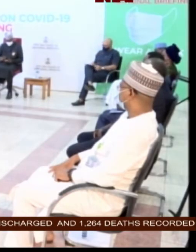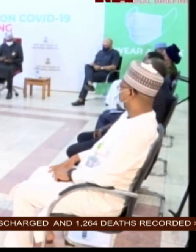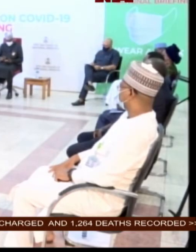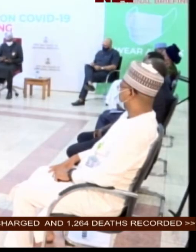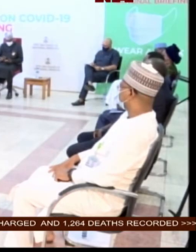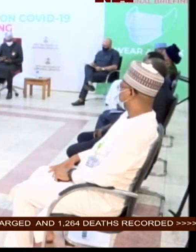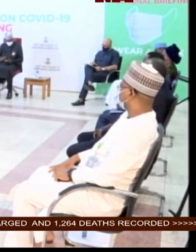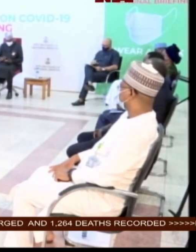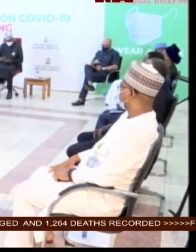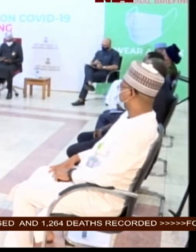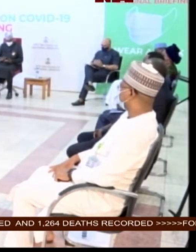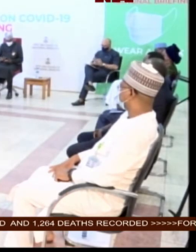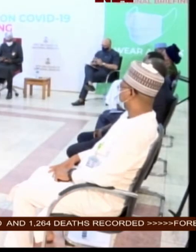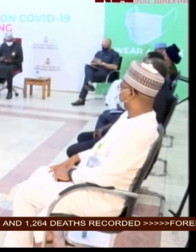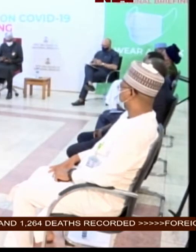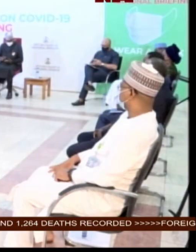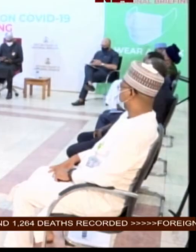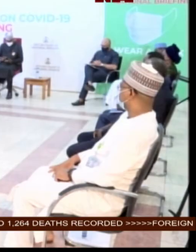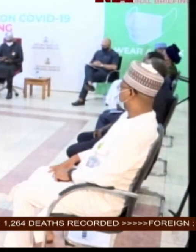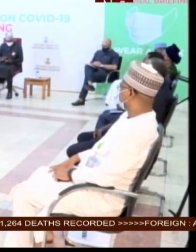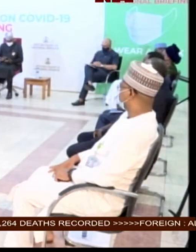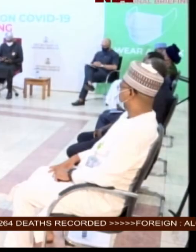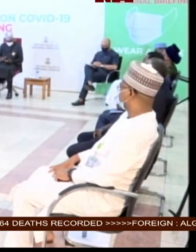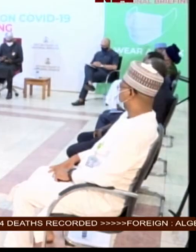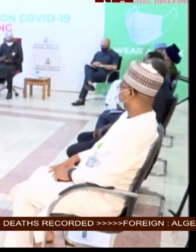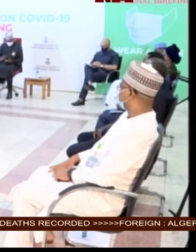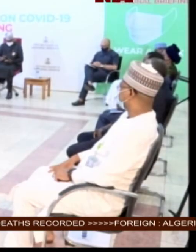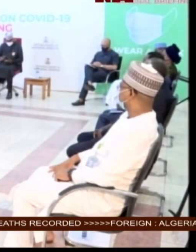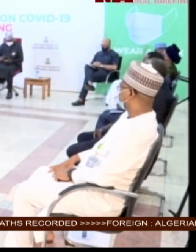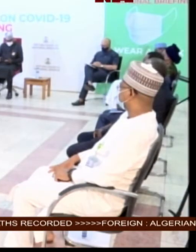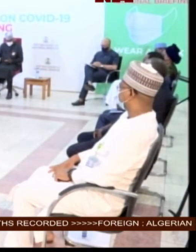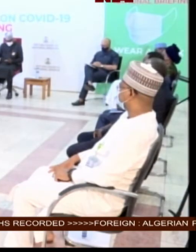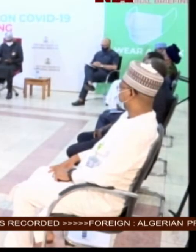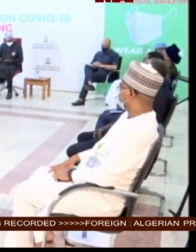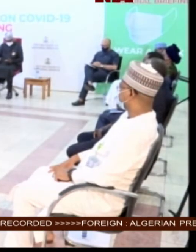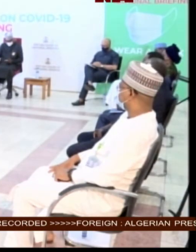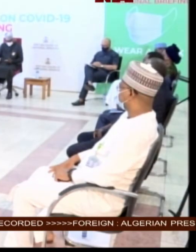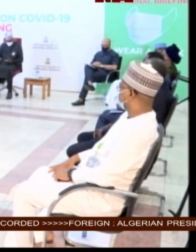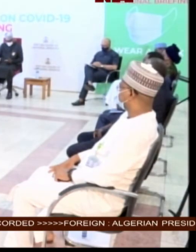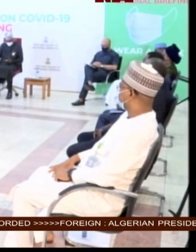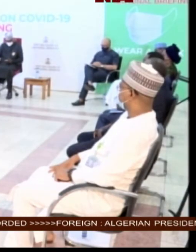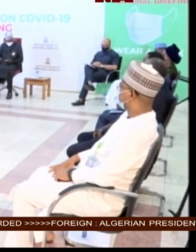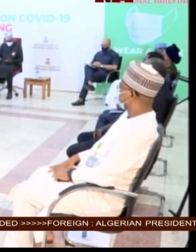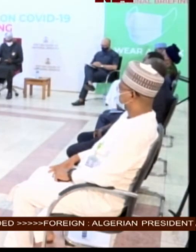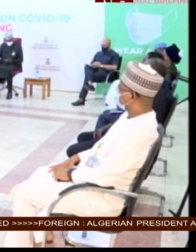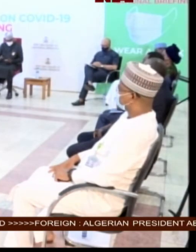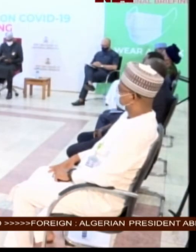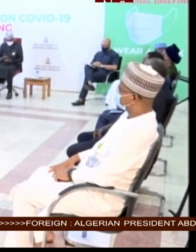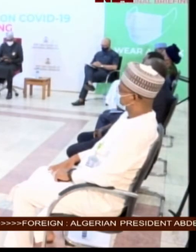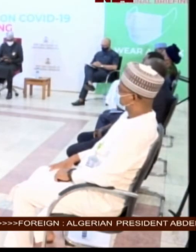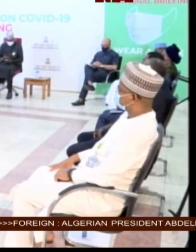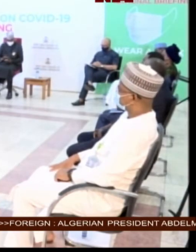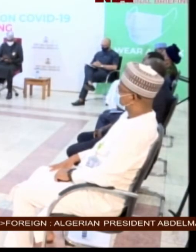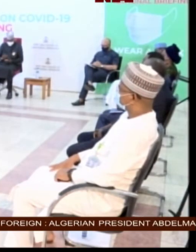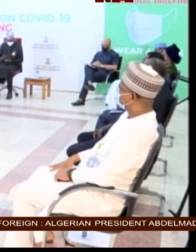health secretary of health in Abuja, media representative, distinguished ladies and